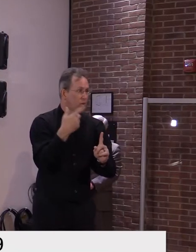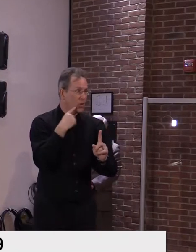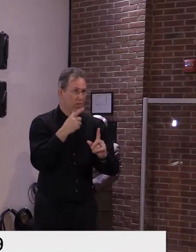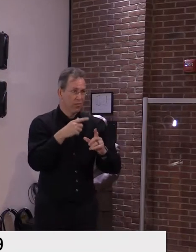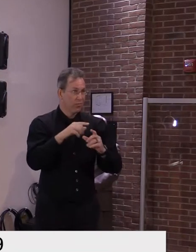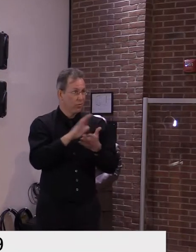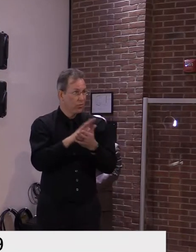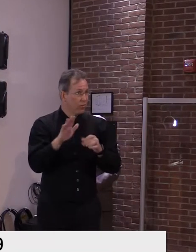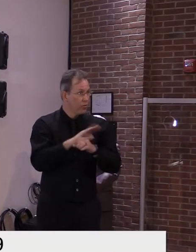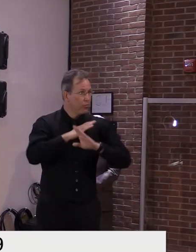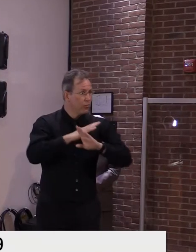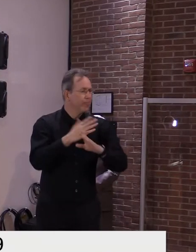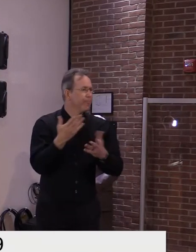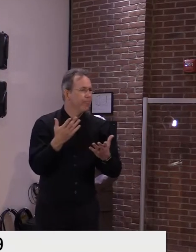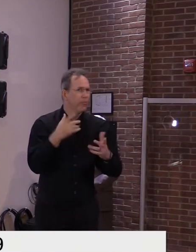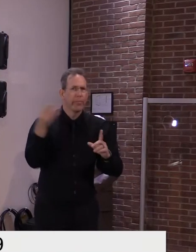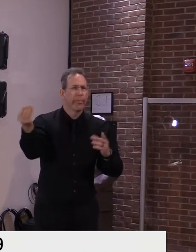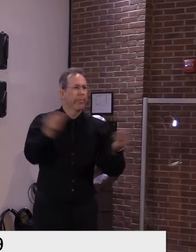I don't have